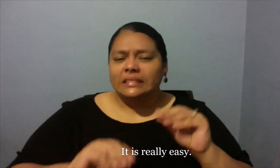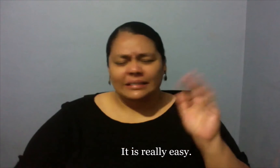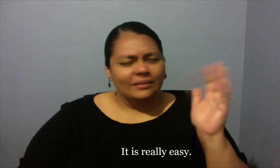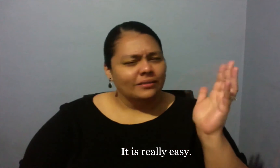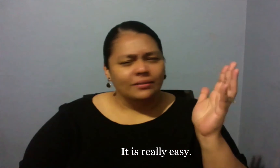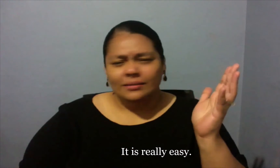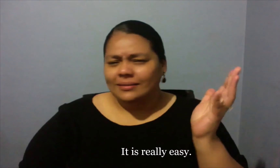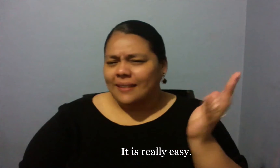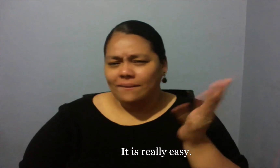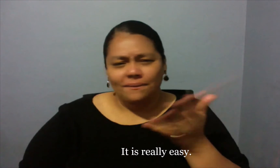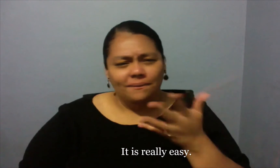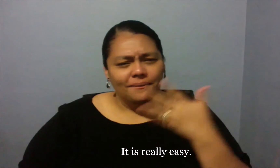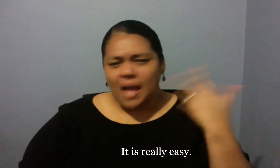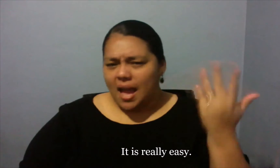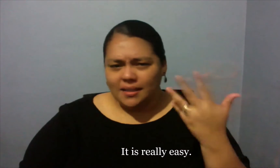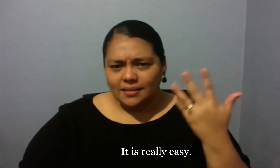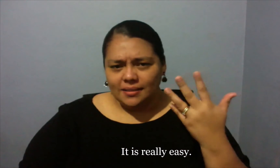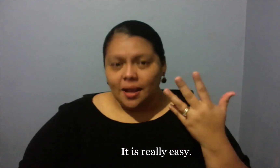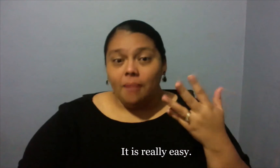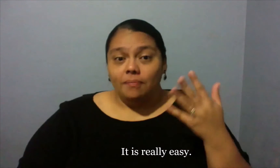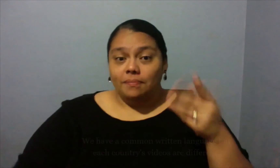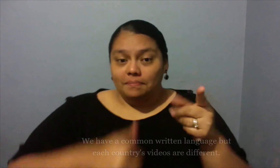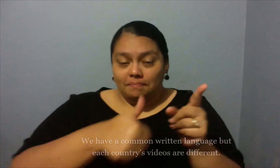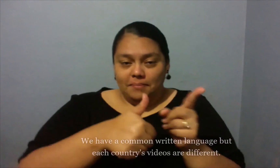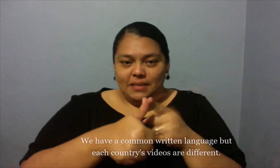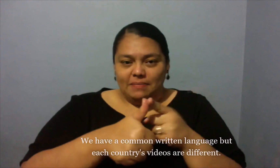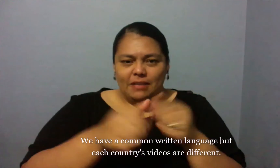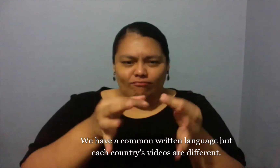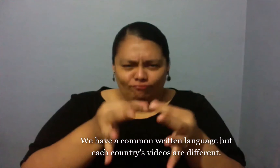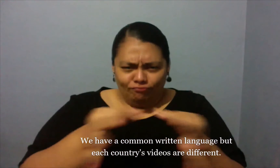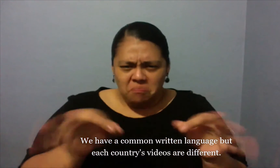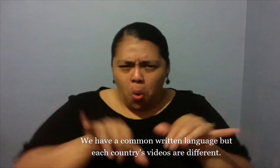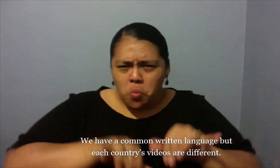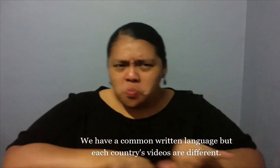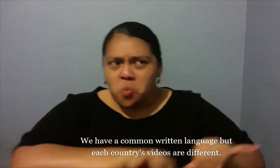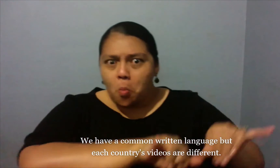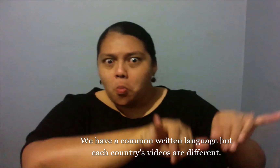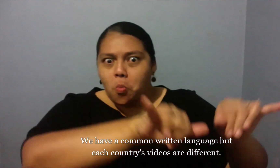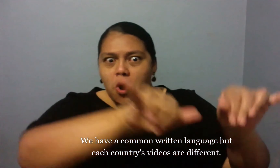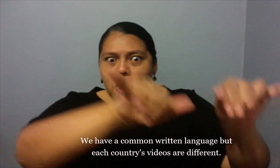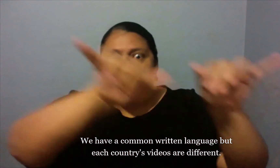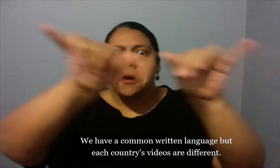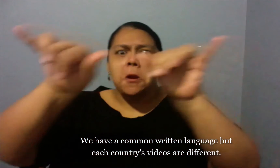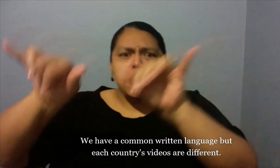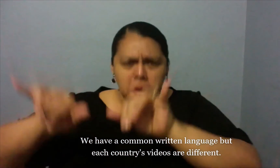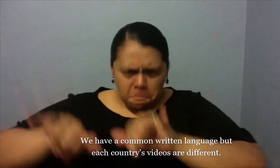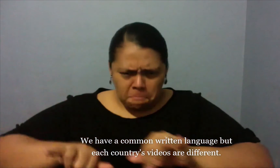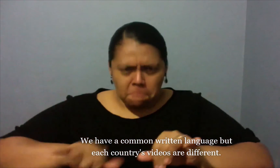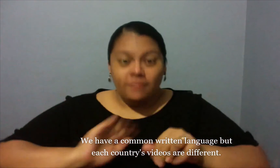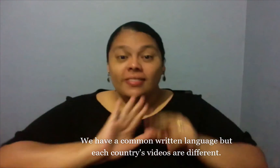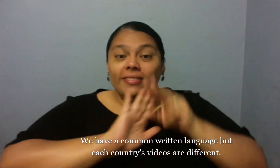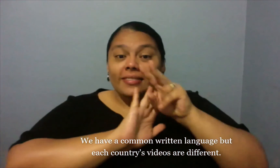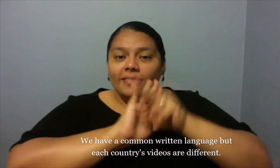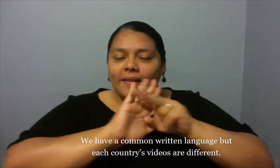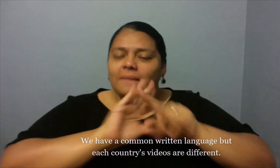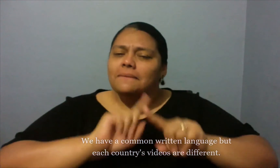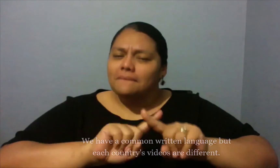It is really easy. We have a common written language, but each country's videos